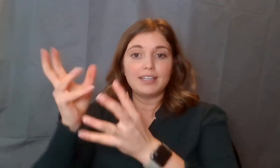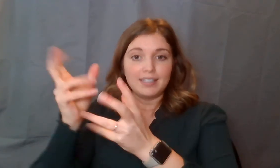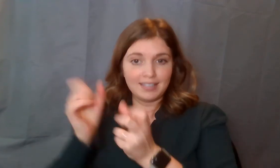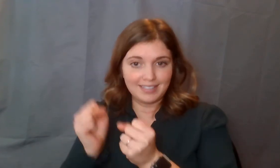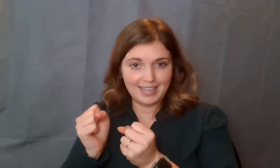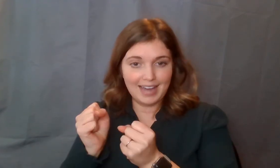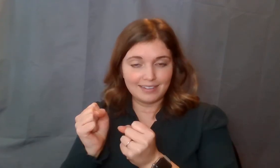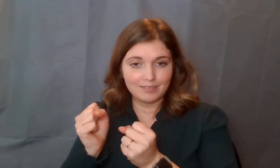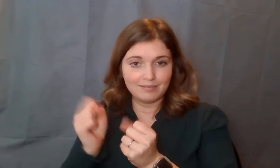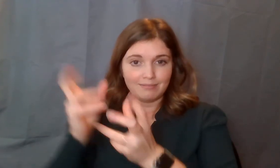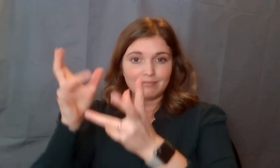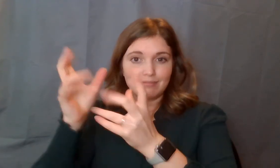is sign.